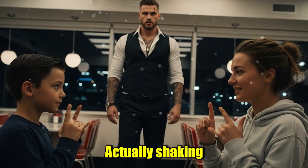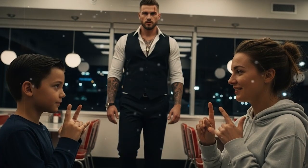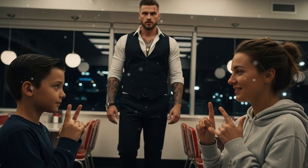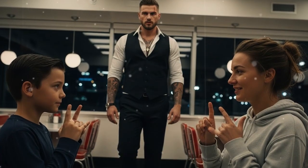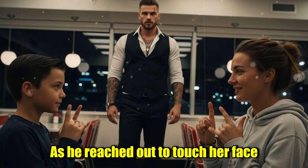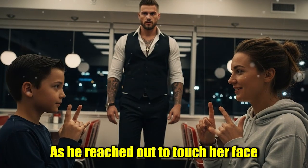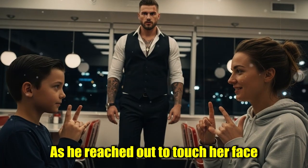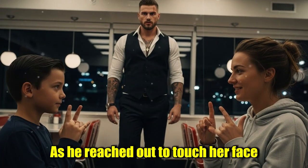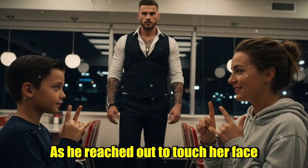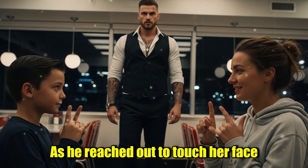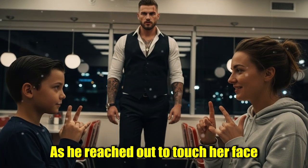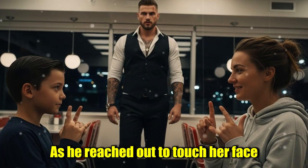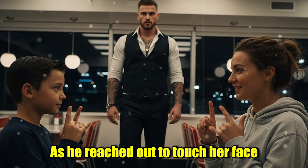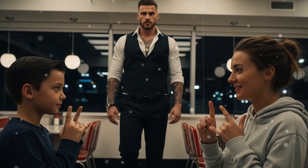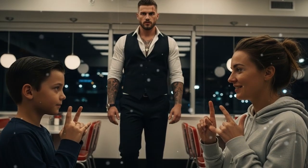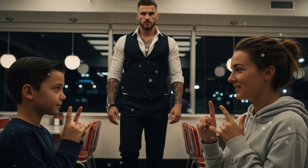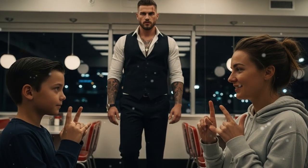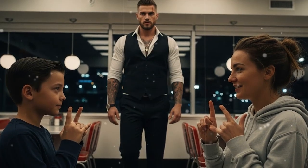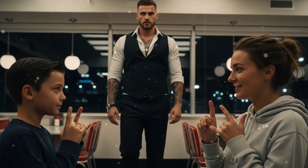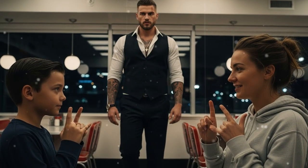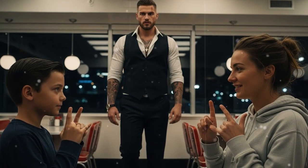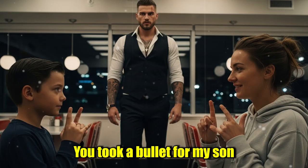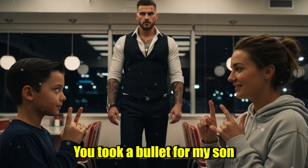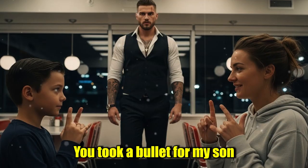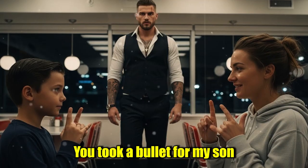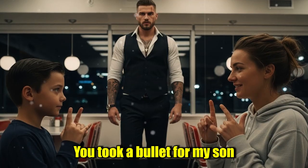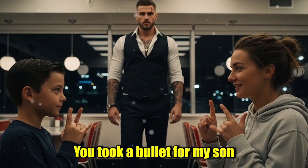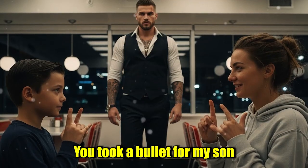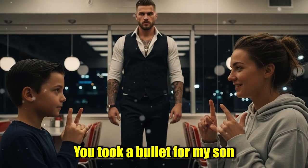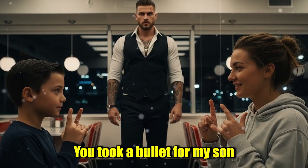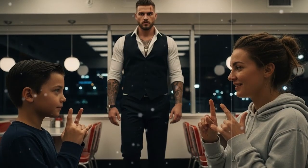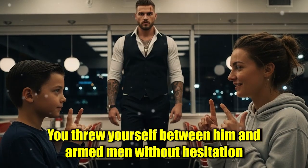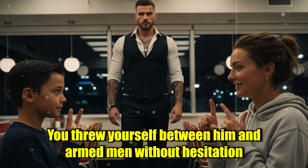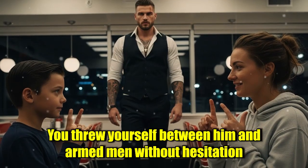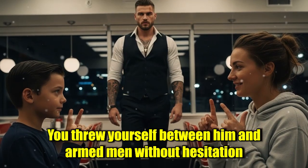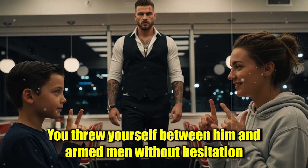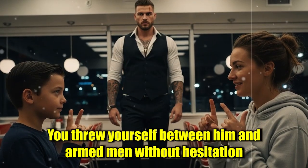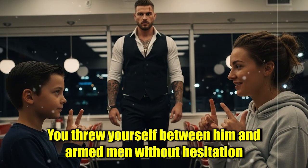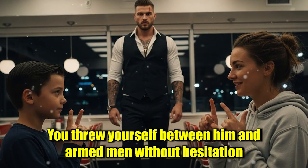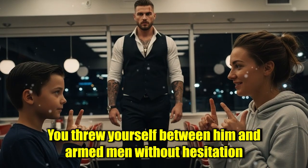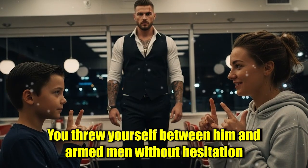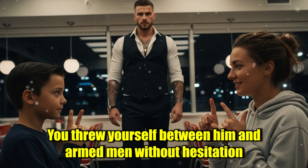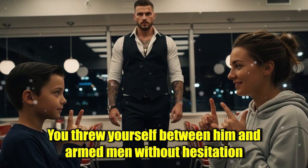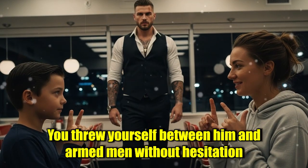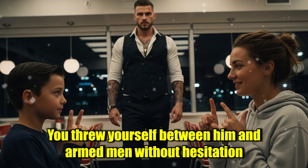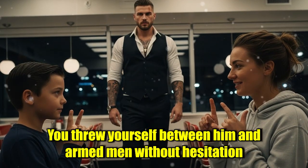shaking, as he reached out to touch her face. "Emma, you took a bullet for my son. You threw yourself between him and armed